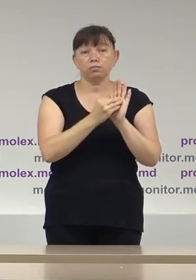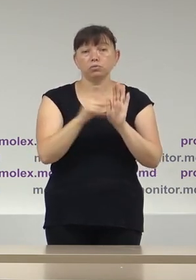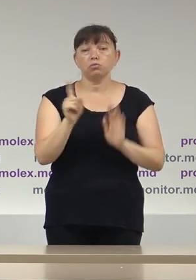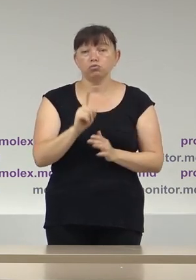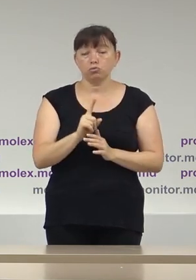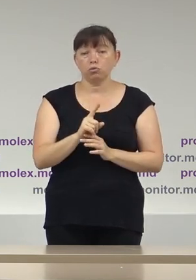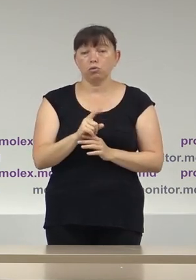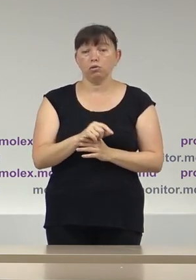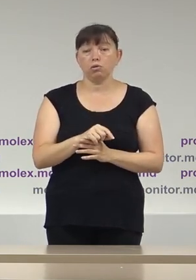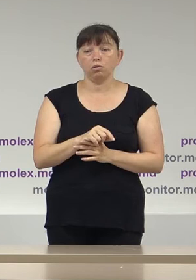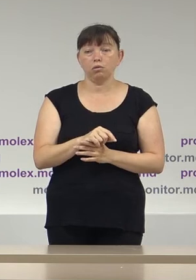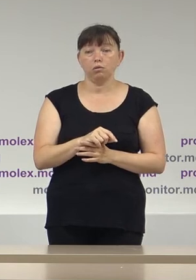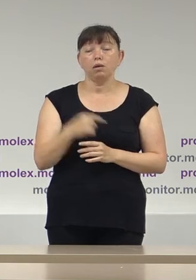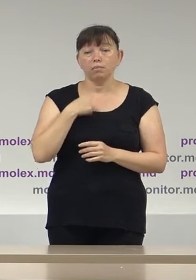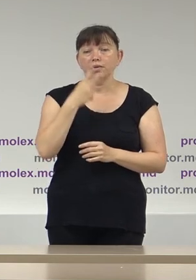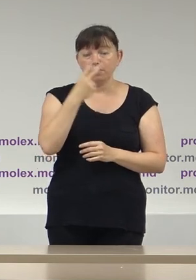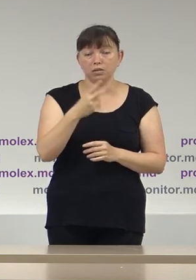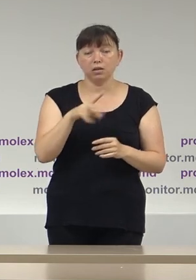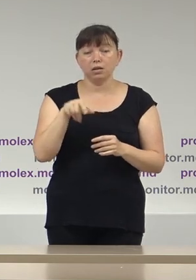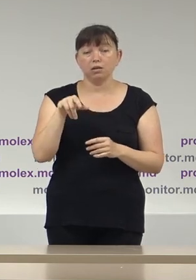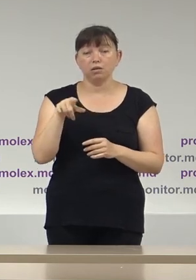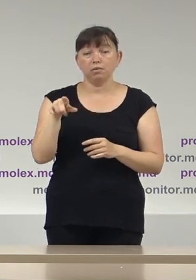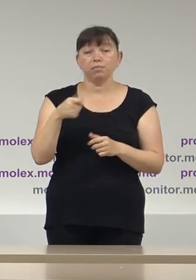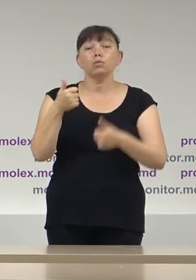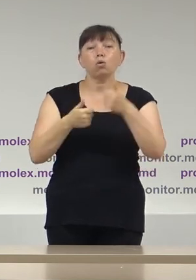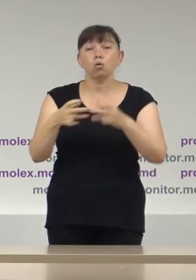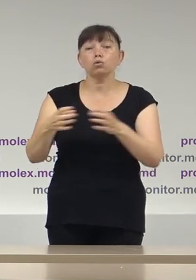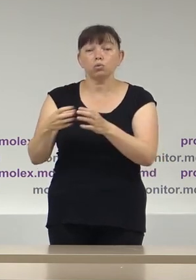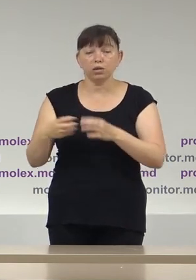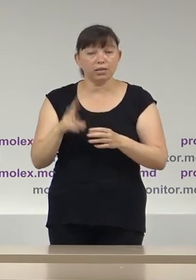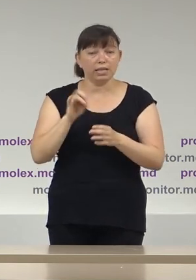41, paragraph 2, letter I of the electoral code is a finding